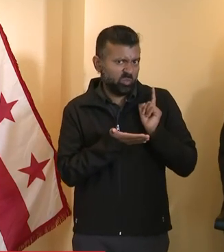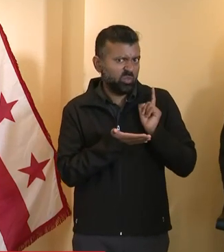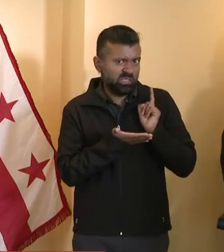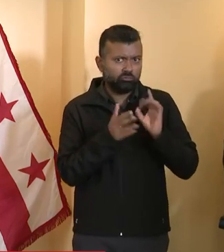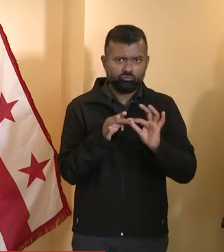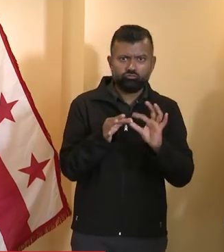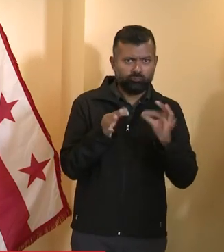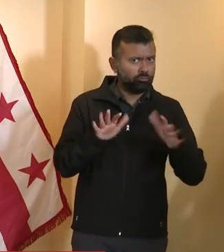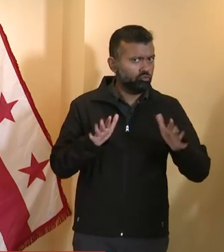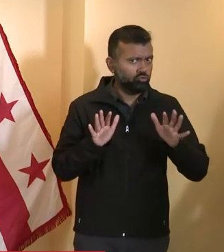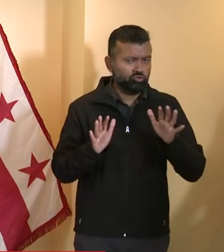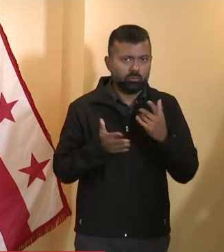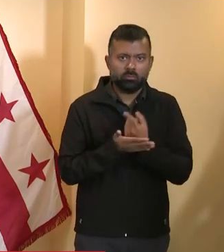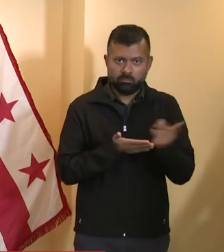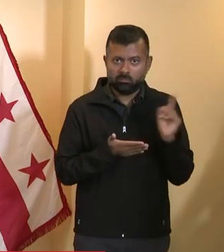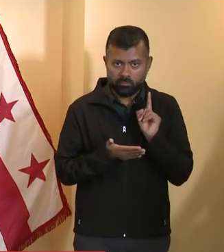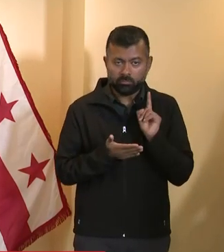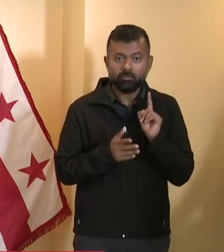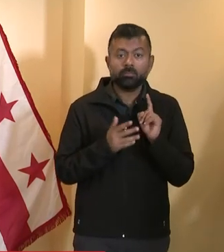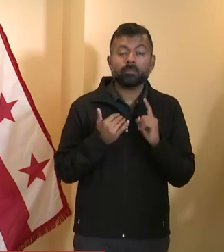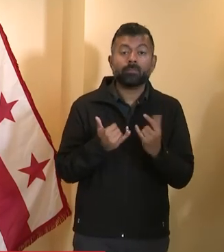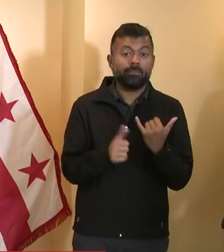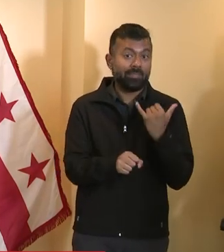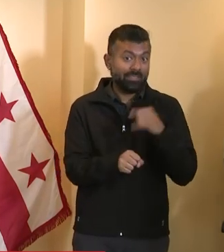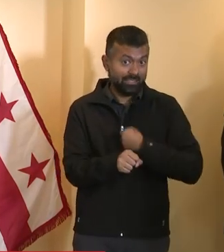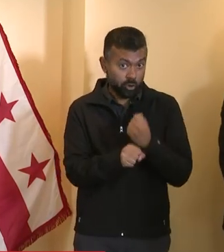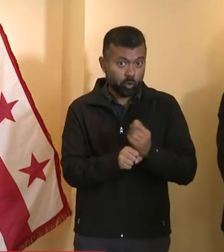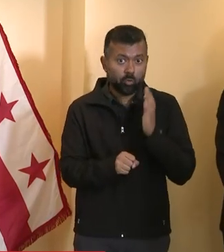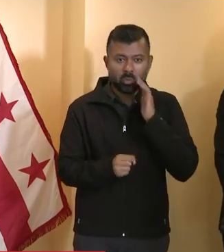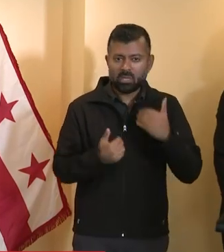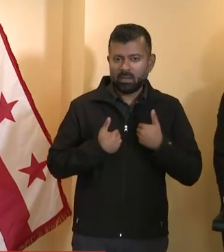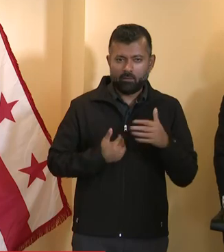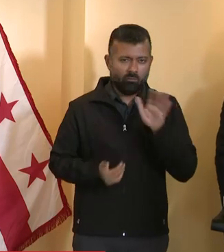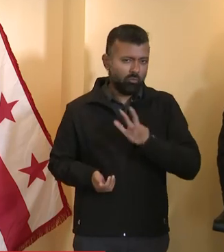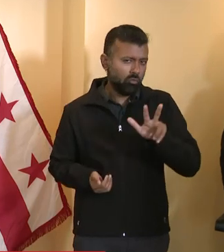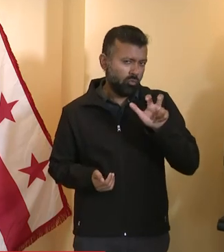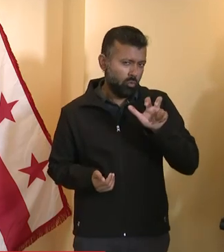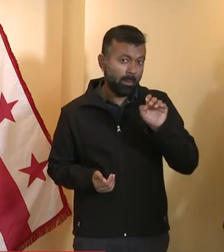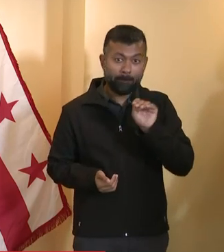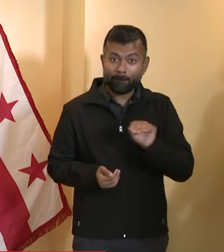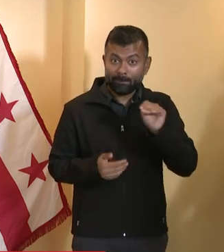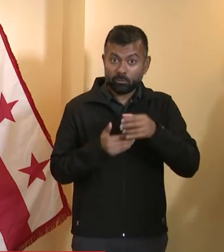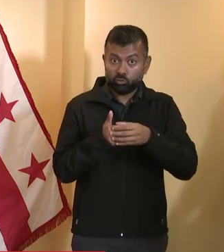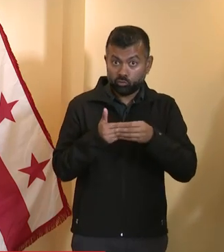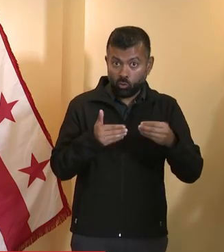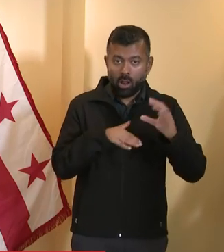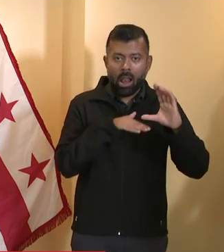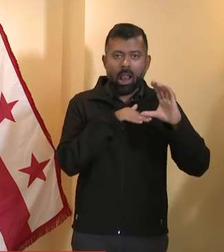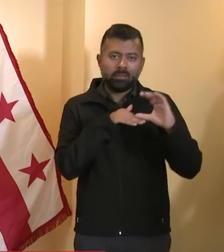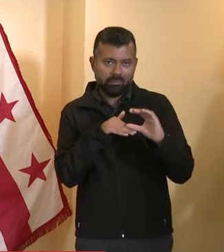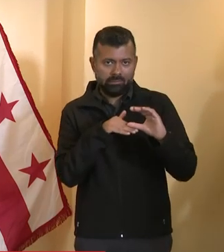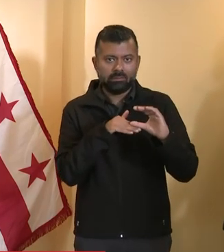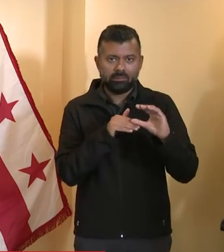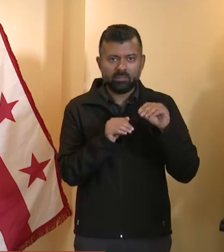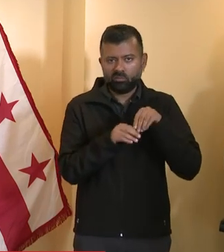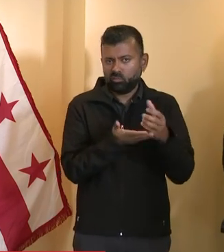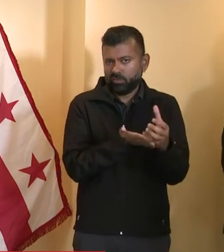upcoming year, it'll be about $300 million less. Our total local revenues are about $10 billion.